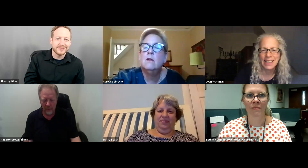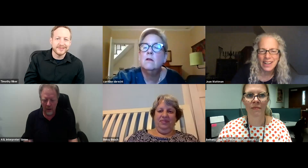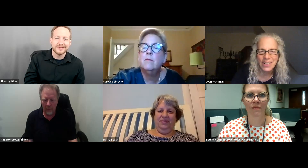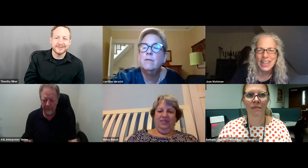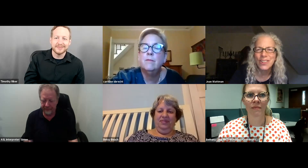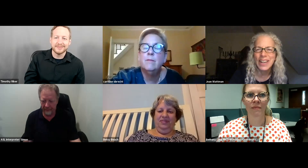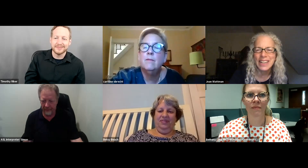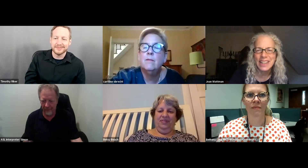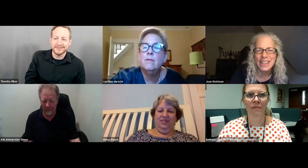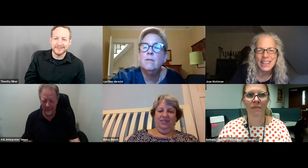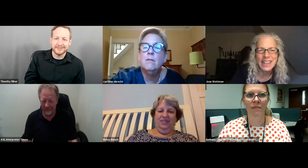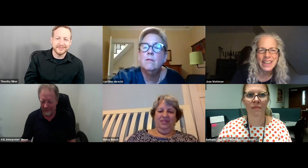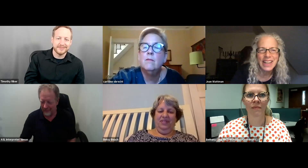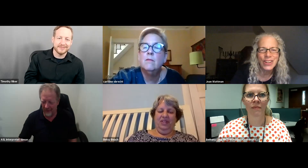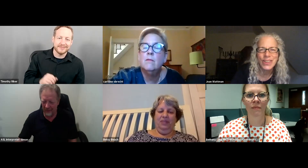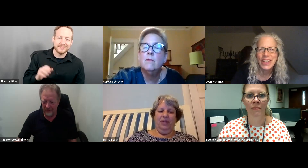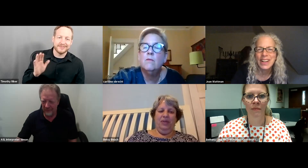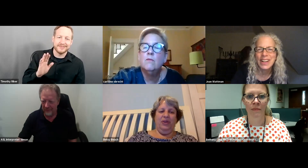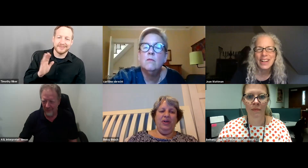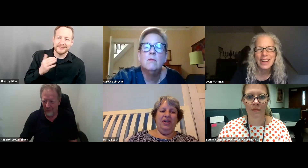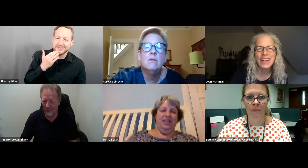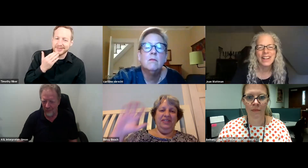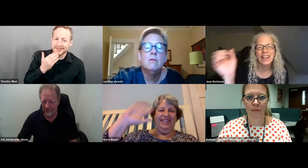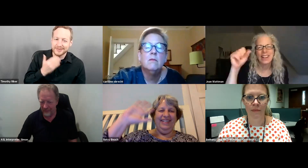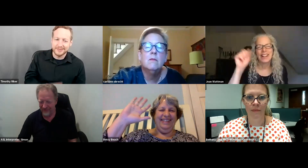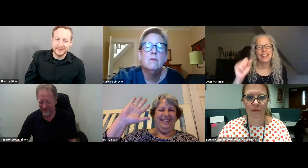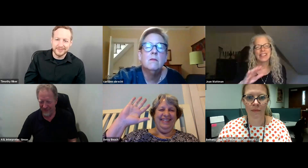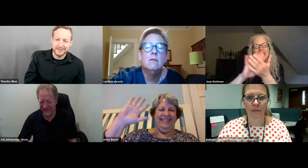Yeah. All right, great. Thank you. Be with you all.